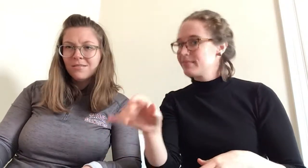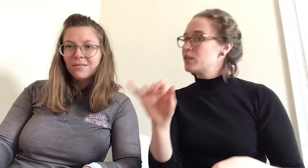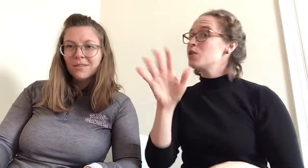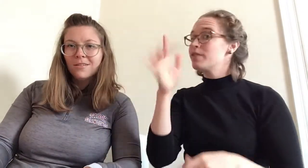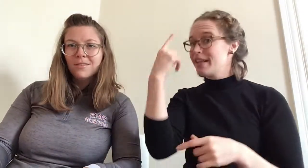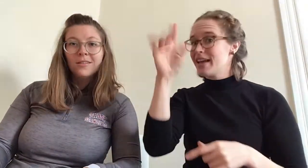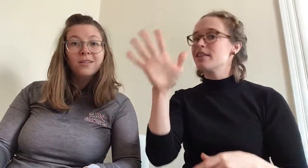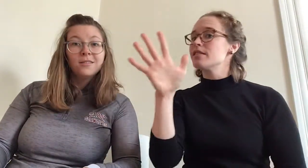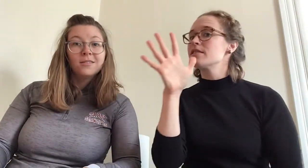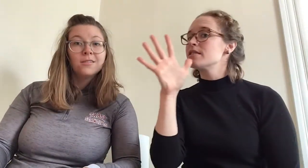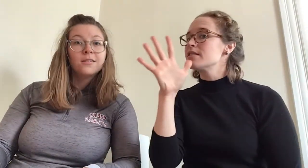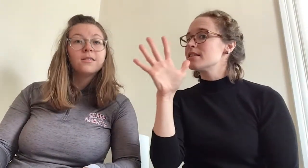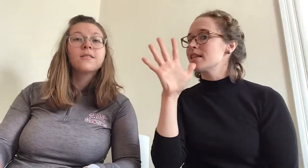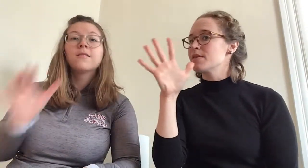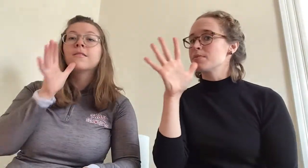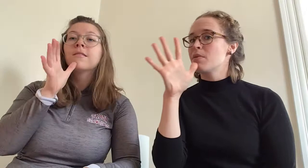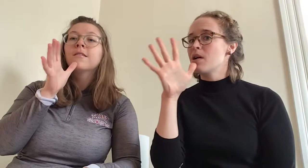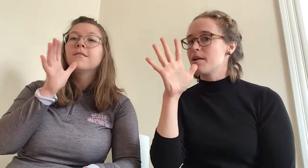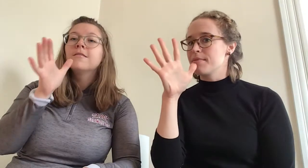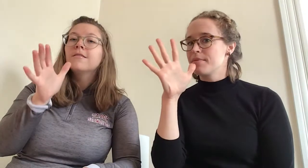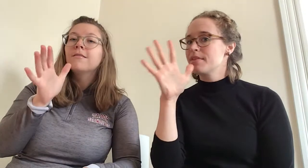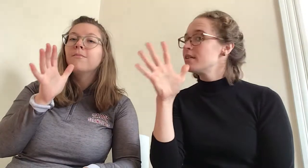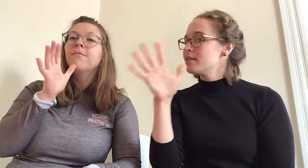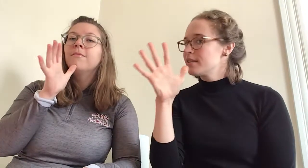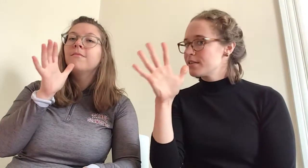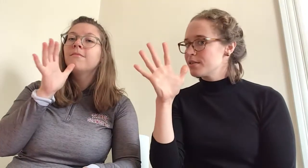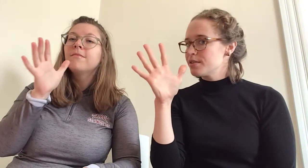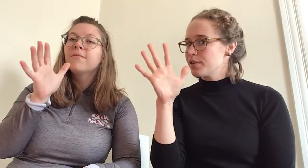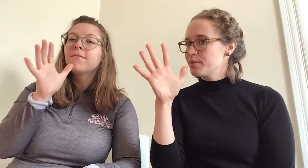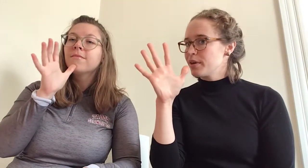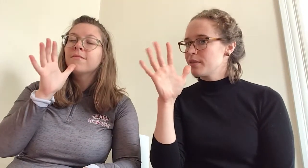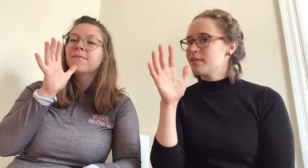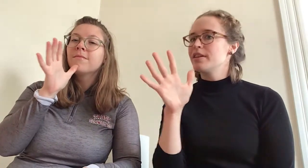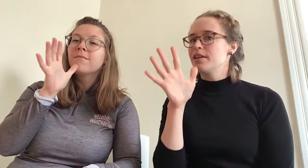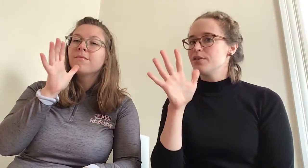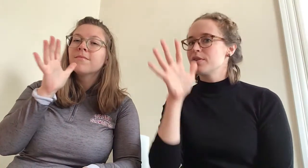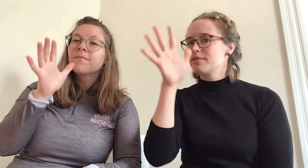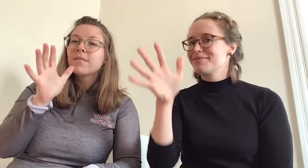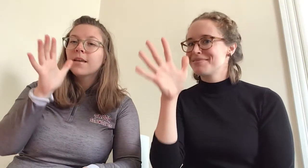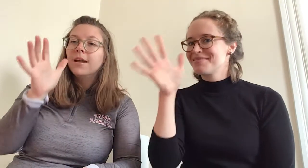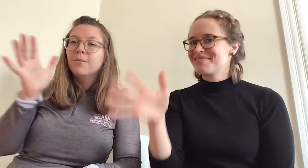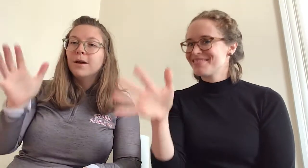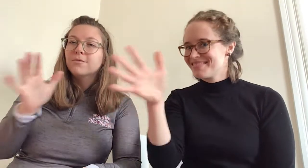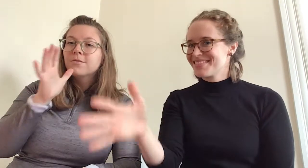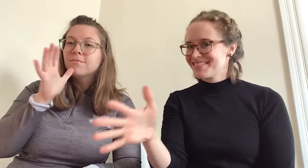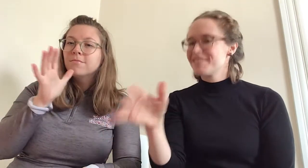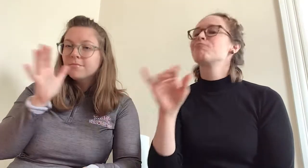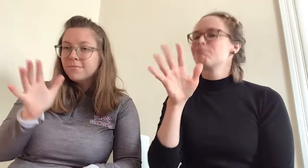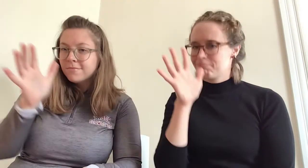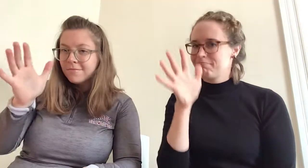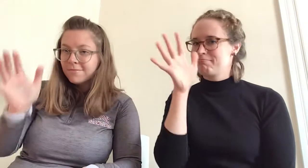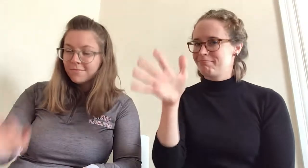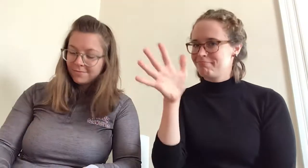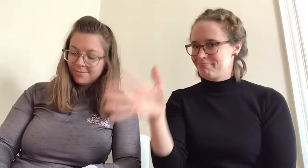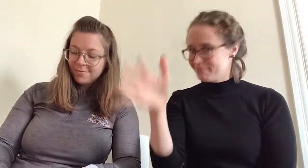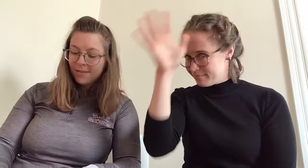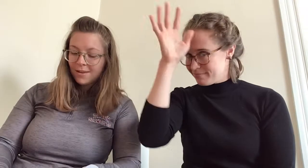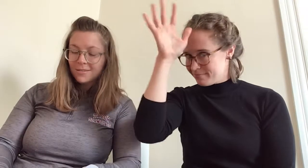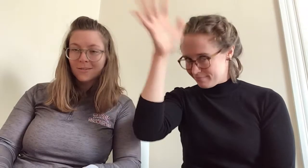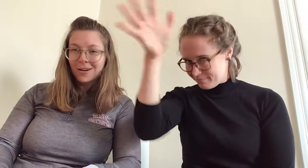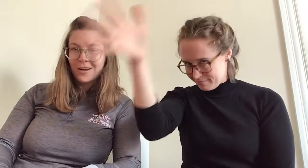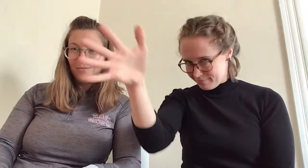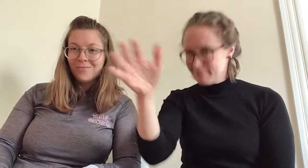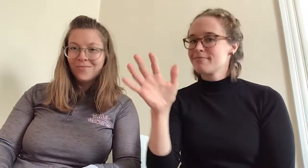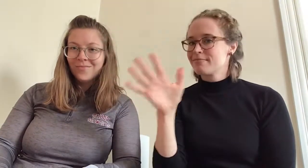Justice. And so for that, it's the same as mom. Mm-hmm. So it's around your mouth, and then you do. You bounce.